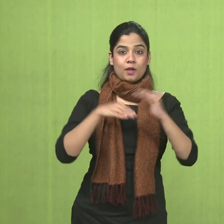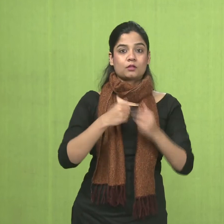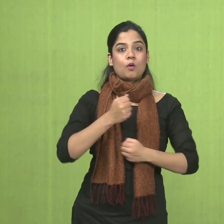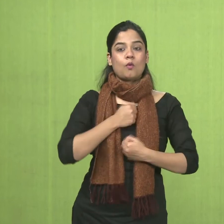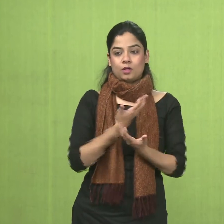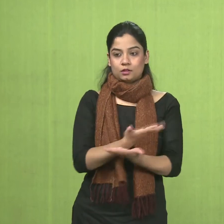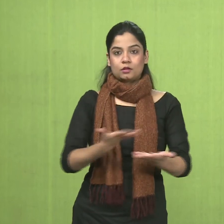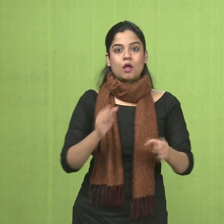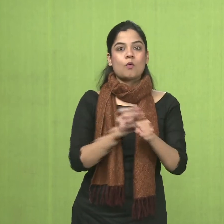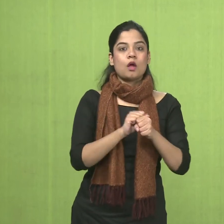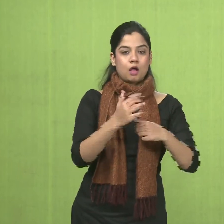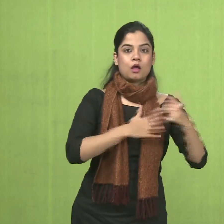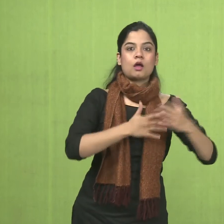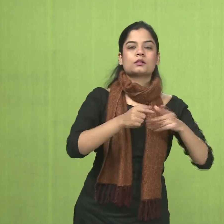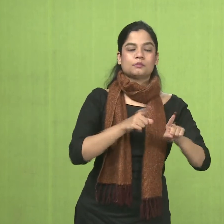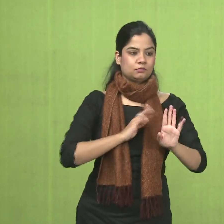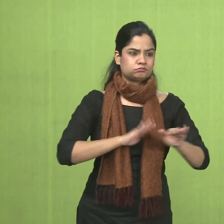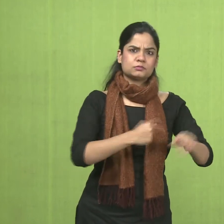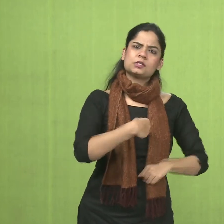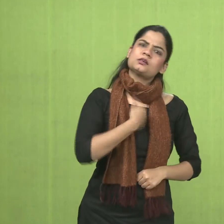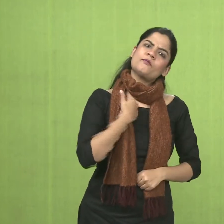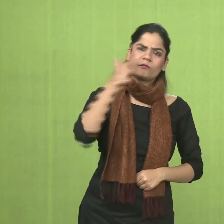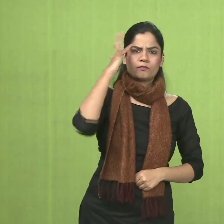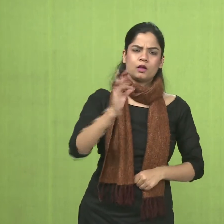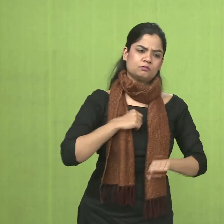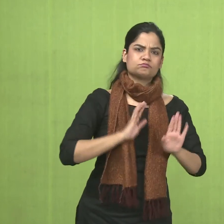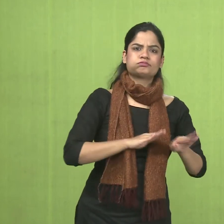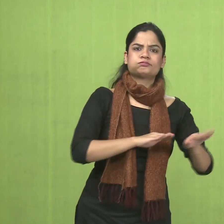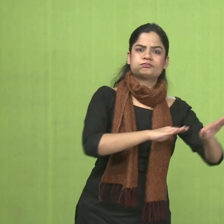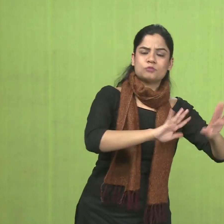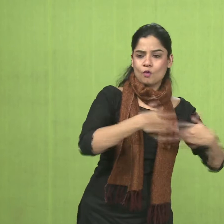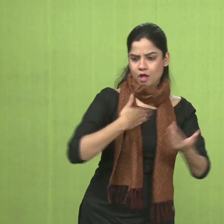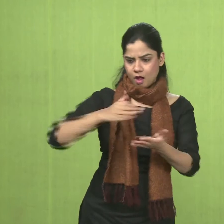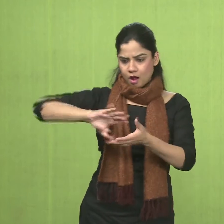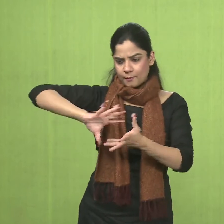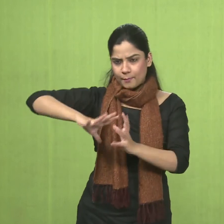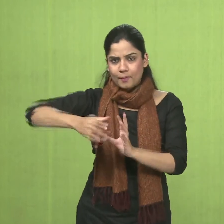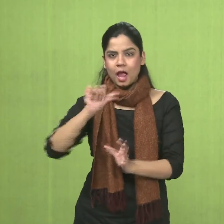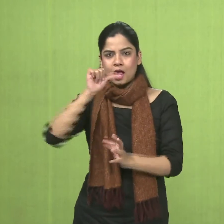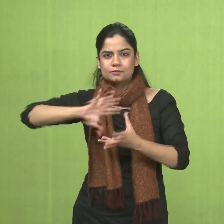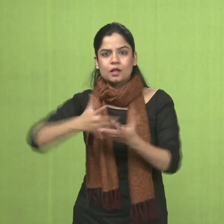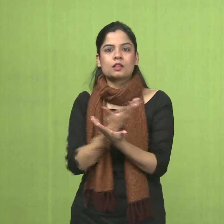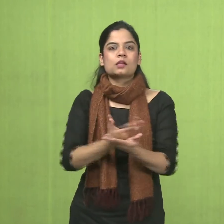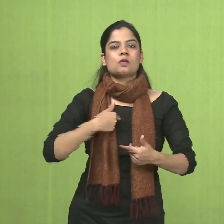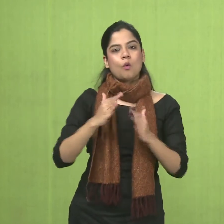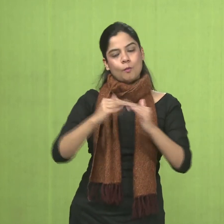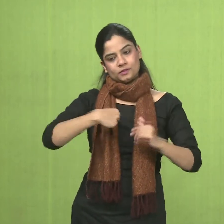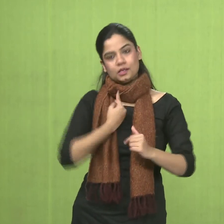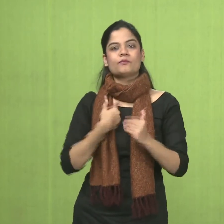Utilizing your energy to do the household chores, for example, if you can stitch the clothes yourself, you can do that. You can make things of your own rather than buying